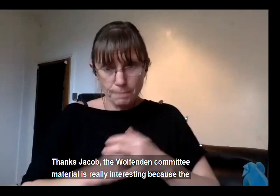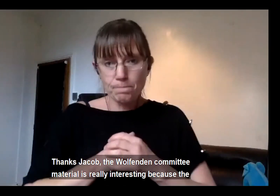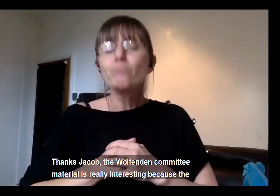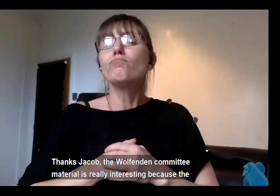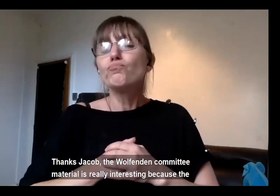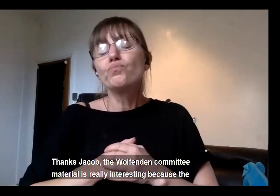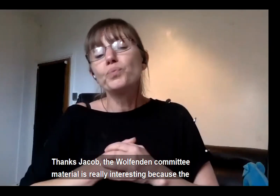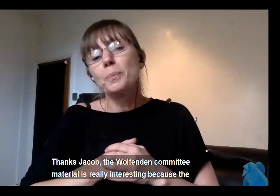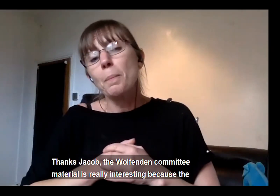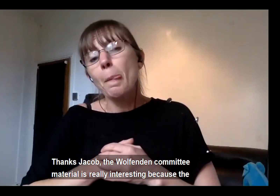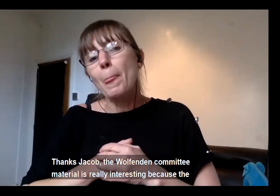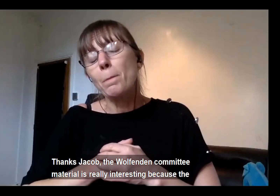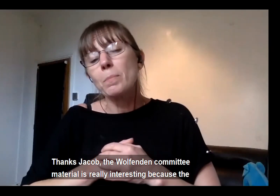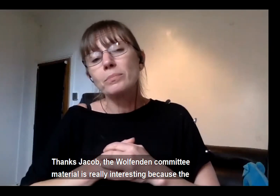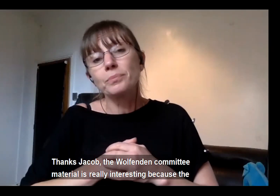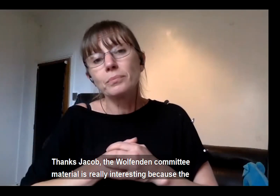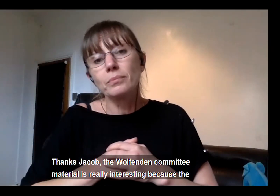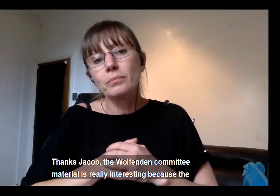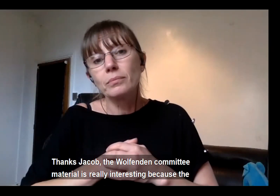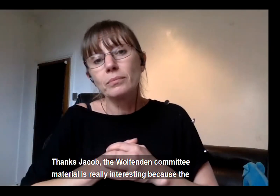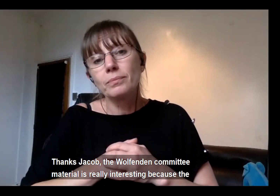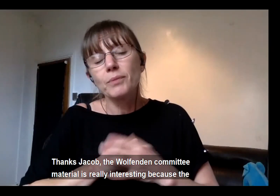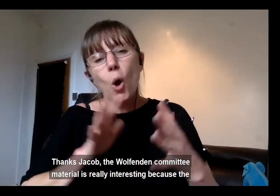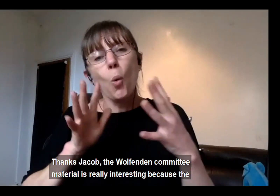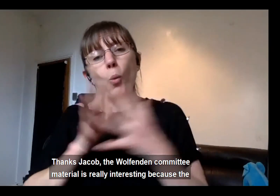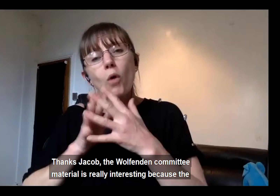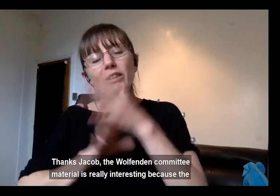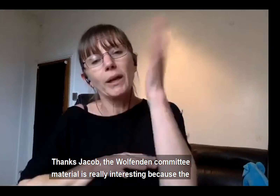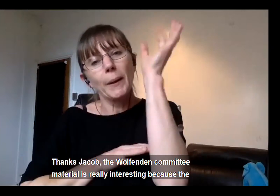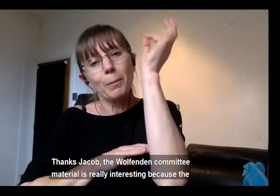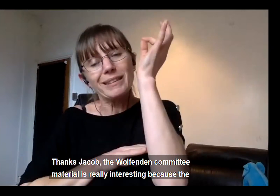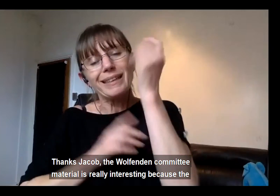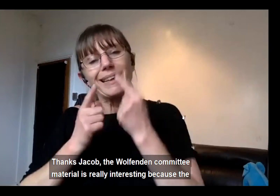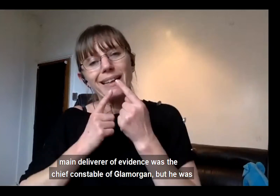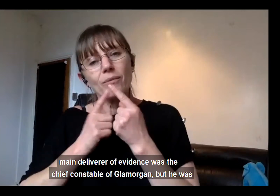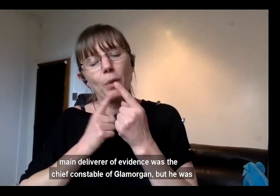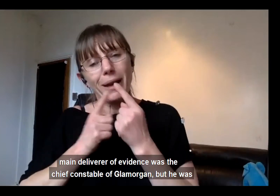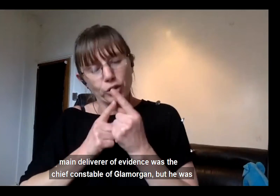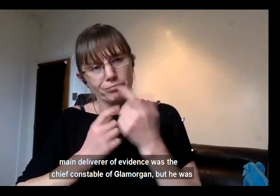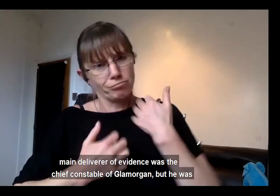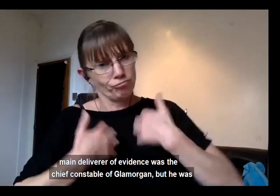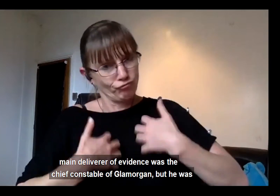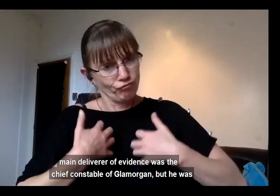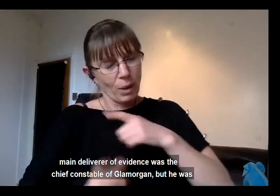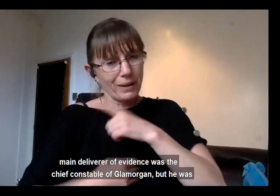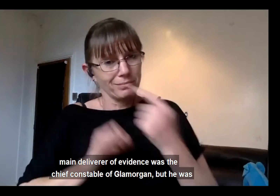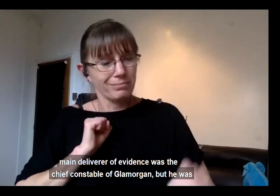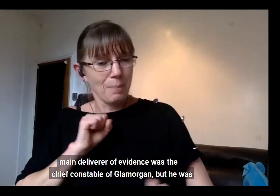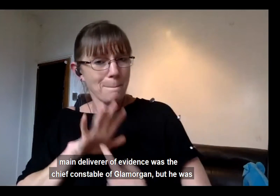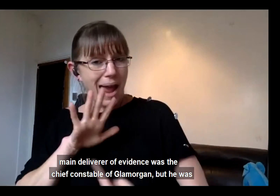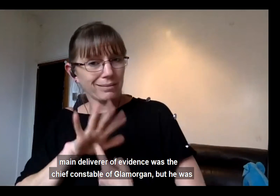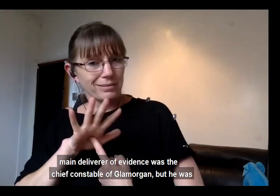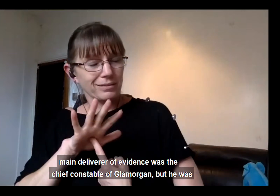Jacob. The Wolfenden Committee material is really interesting because the main